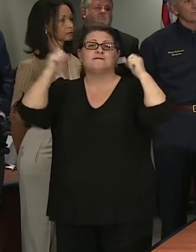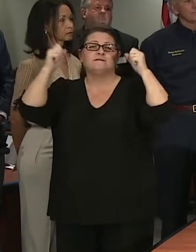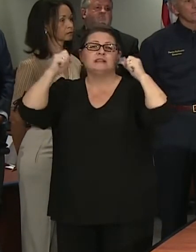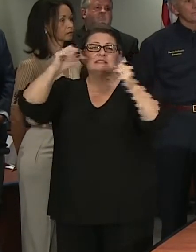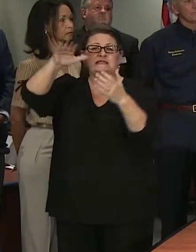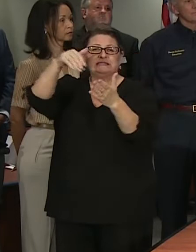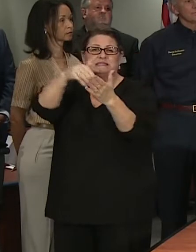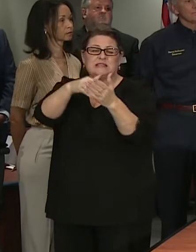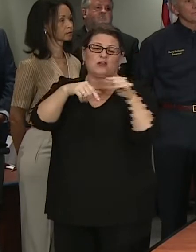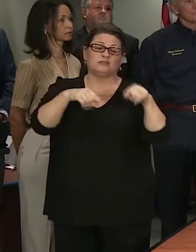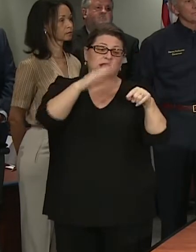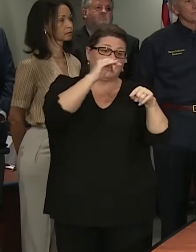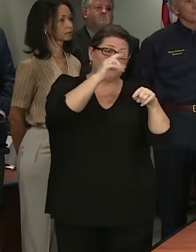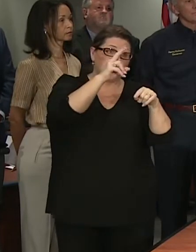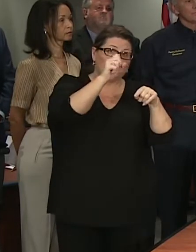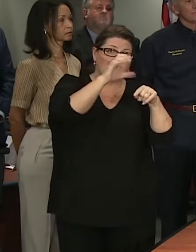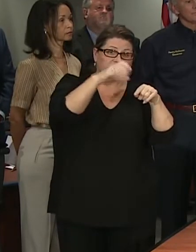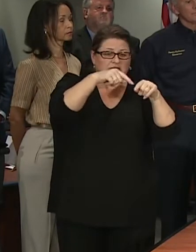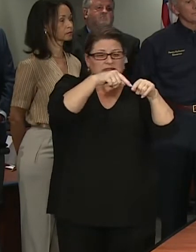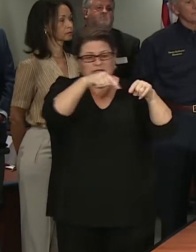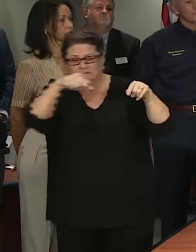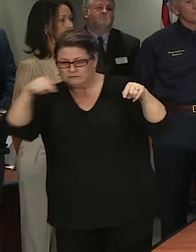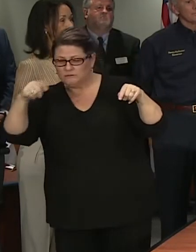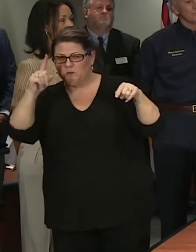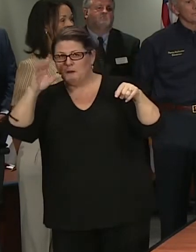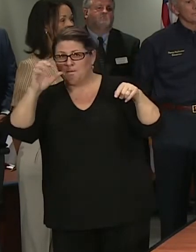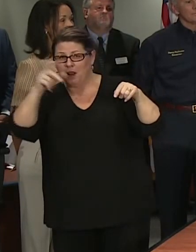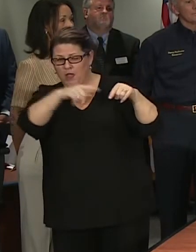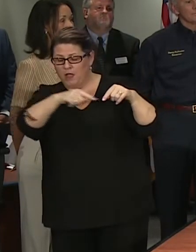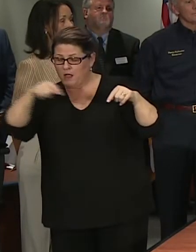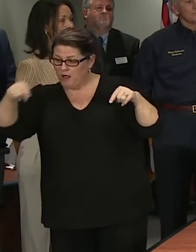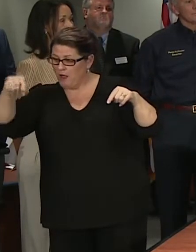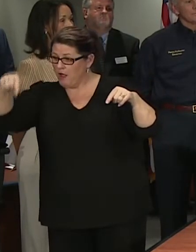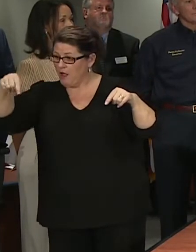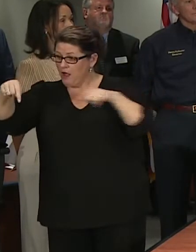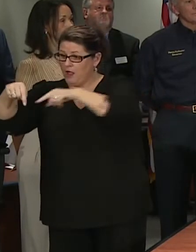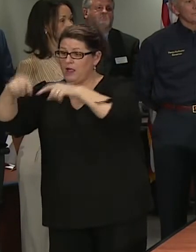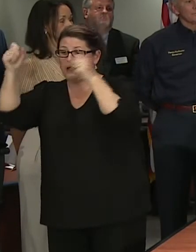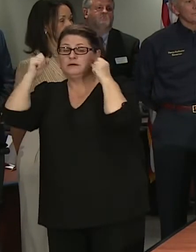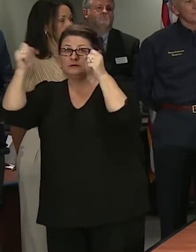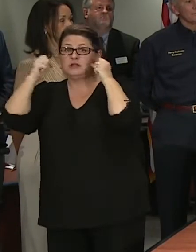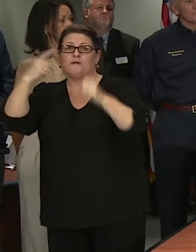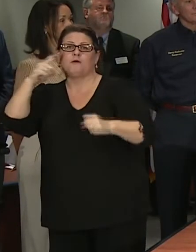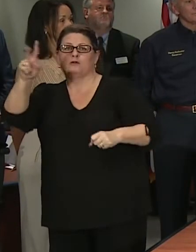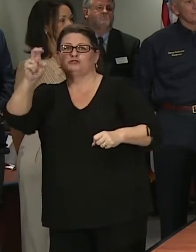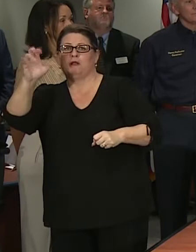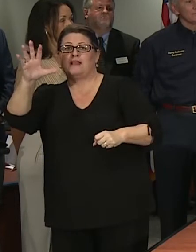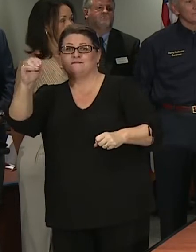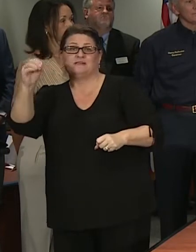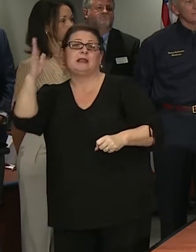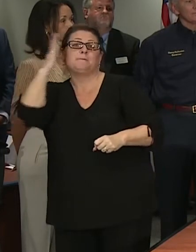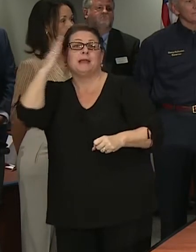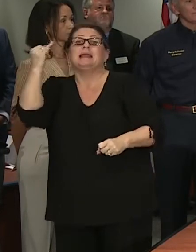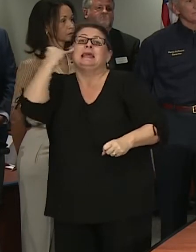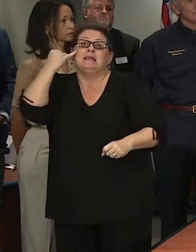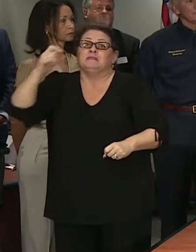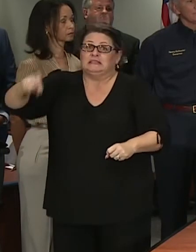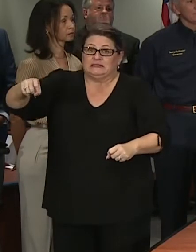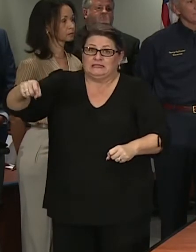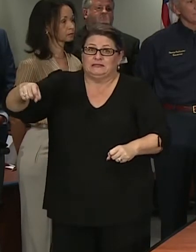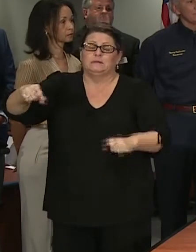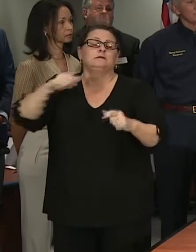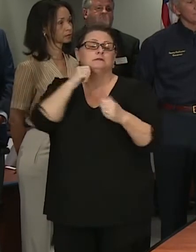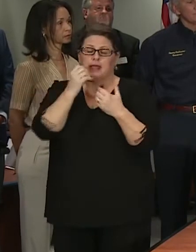block away from the hospital, to surge another 250 beds, if needed. Once again, this will not be easy. This